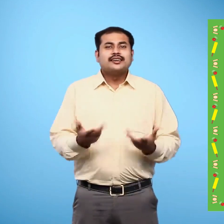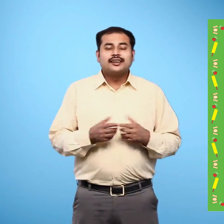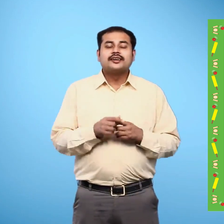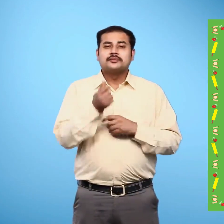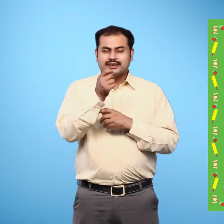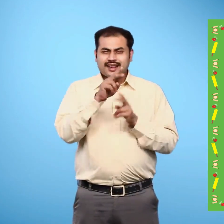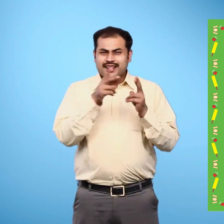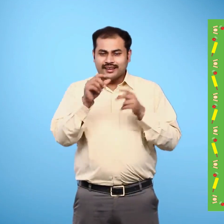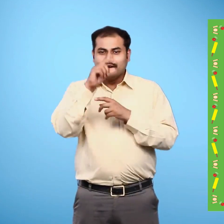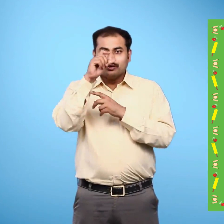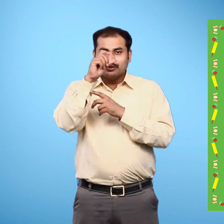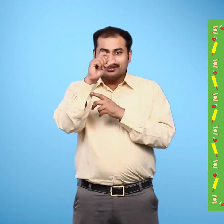Coin play.